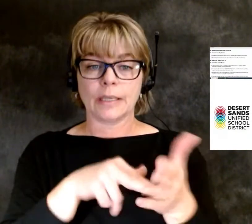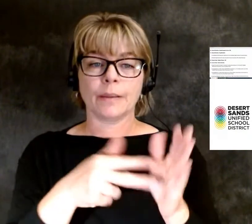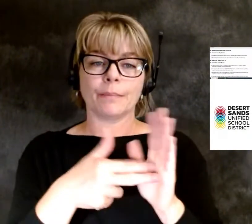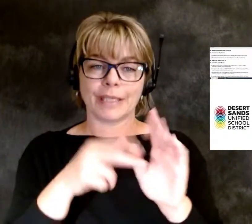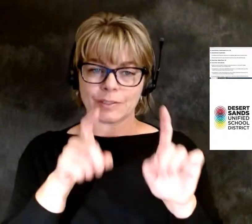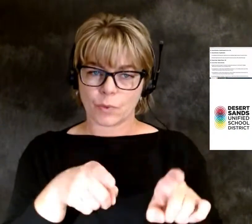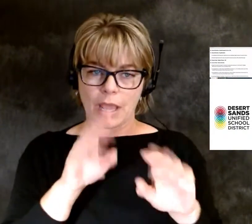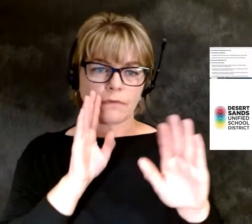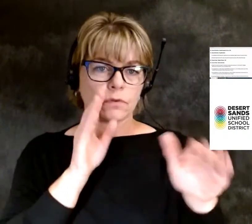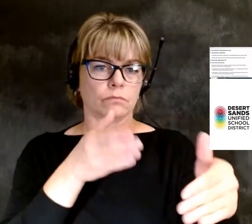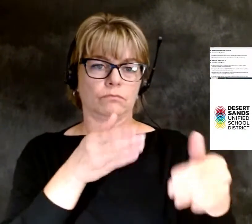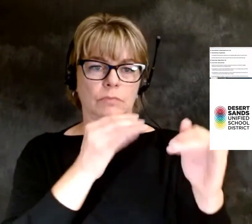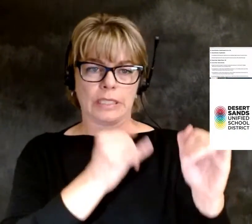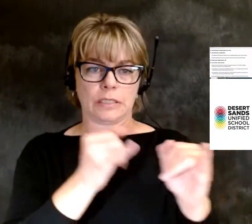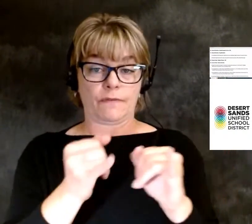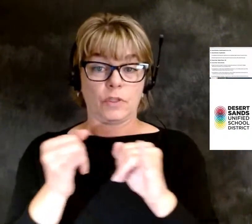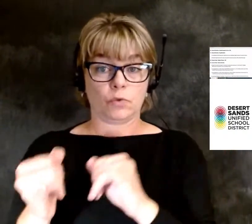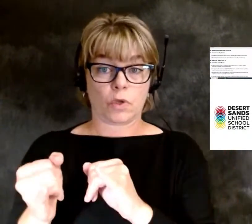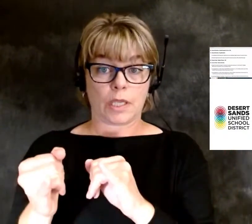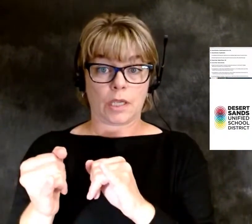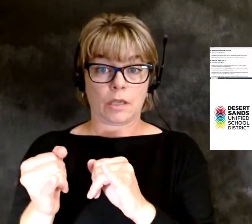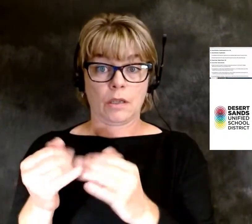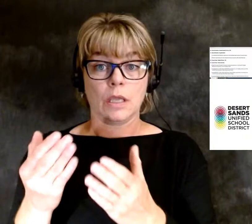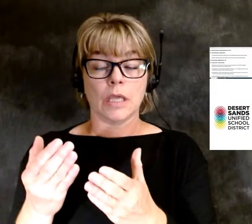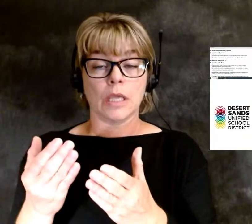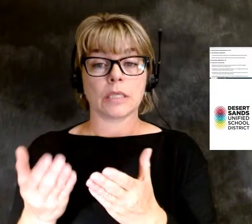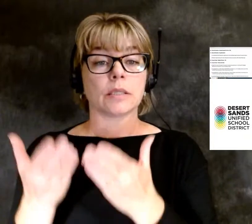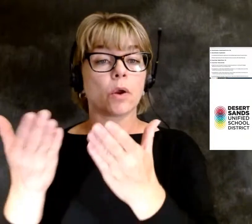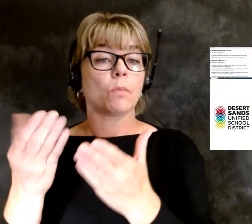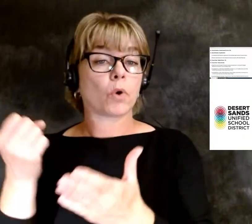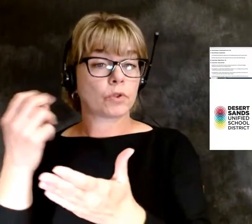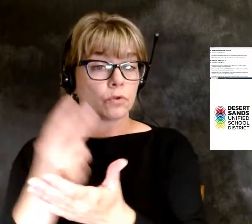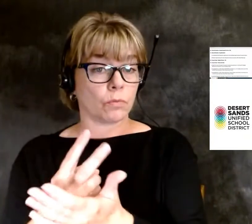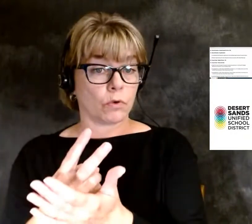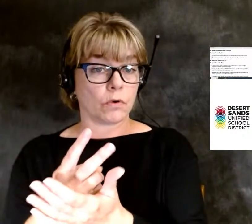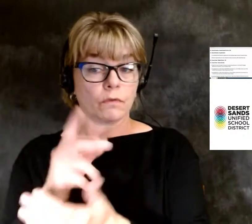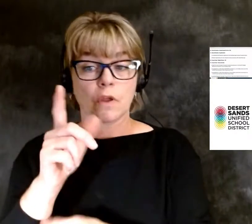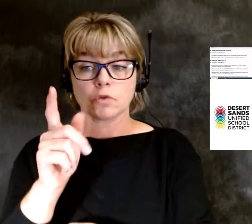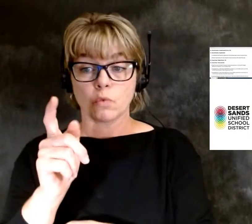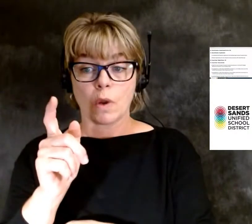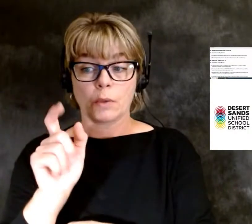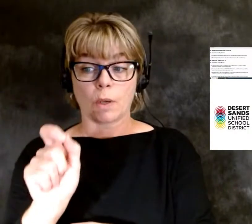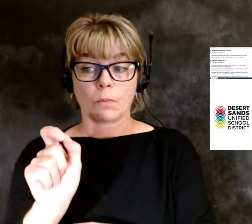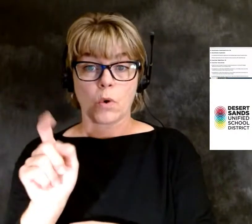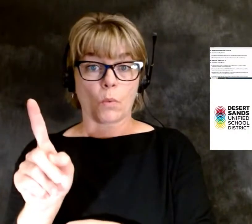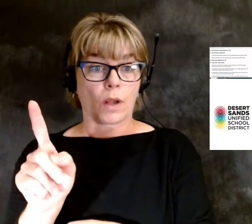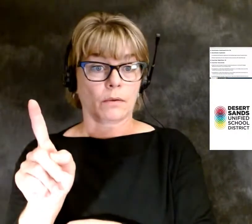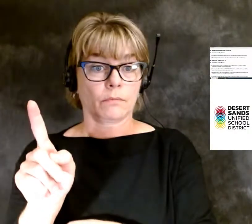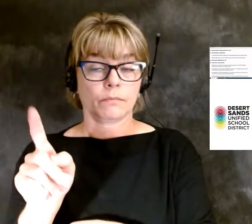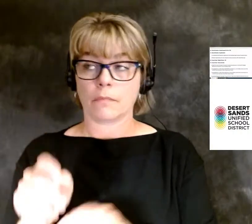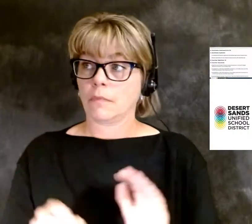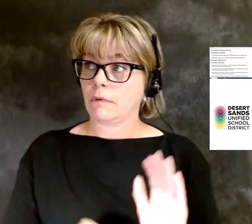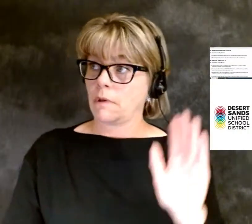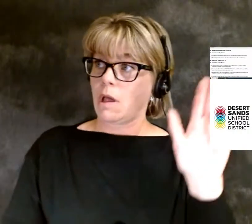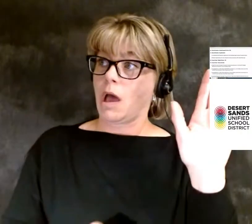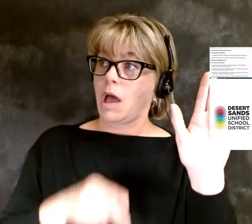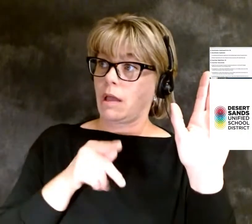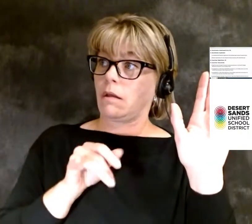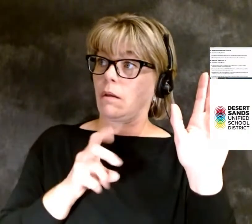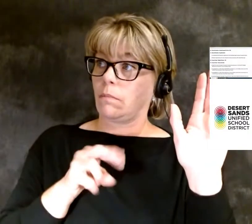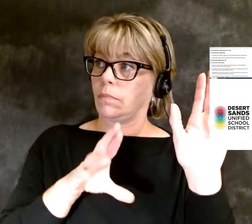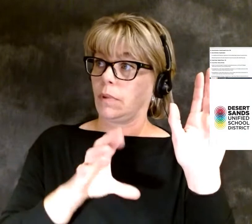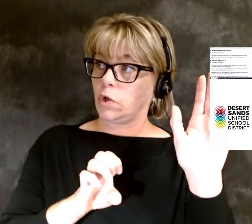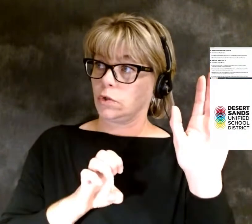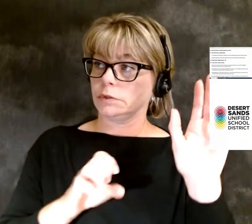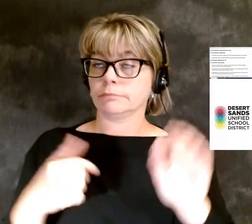individually. Is there a motion to approve item number 21.1? I make a motion, Pierce. I'll